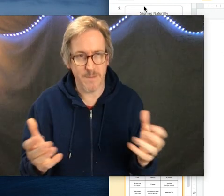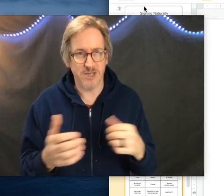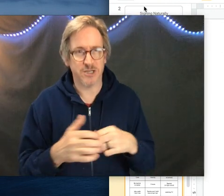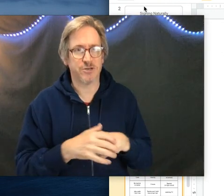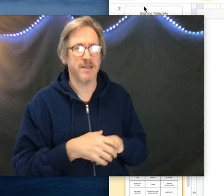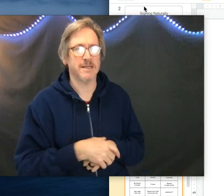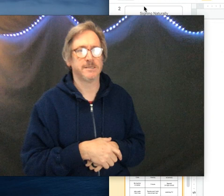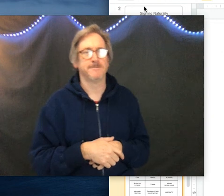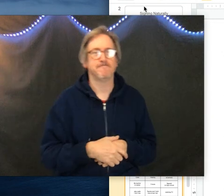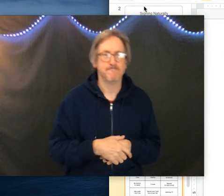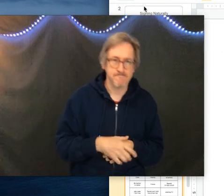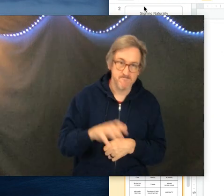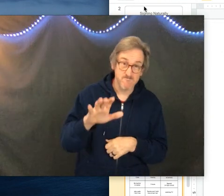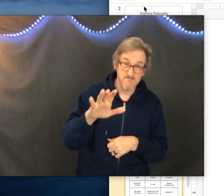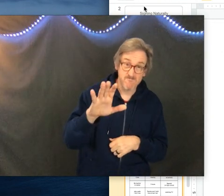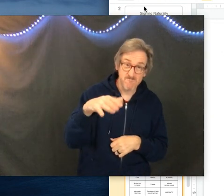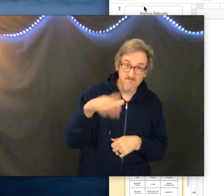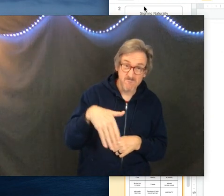let me just try this.